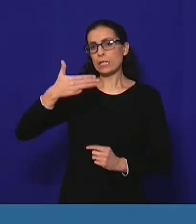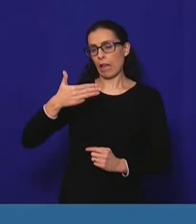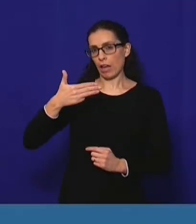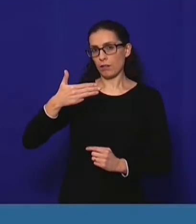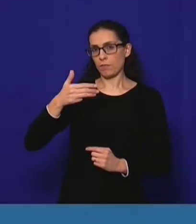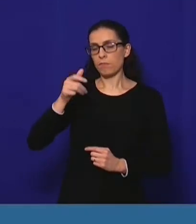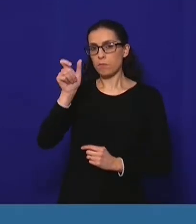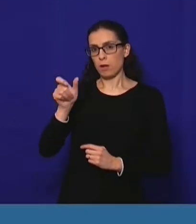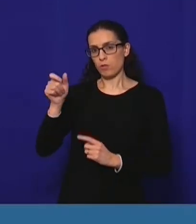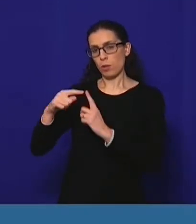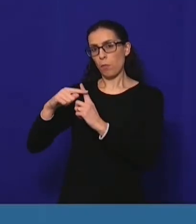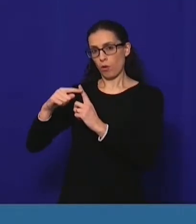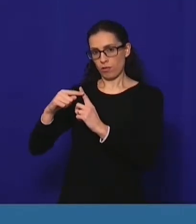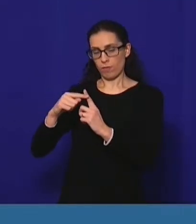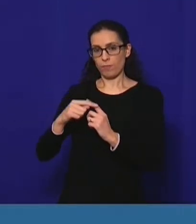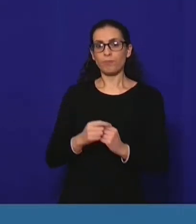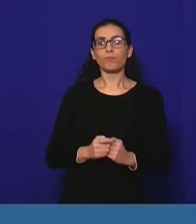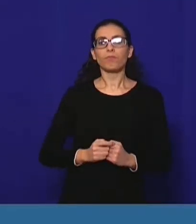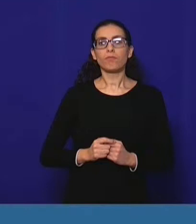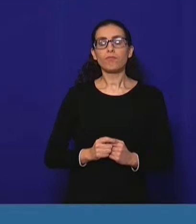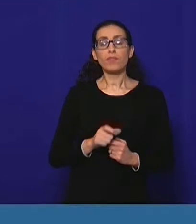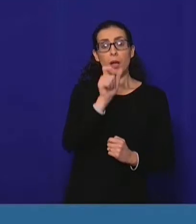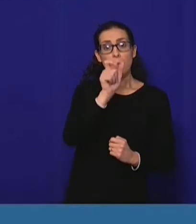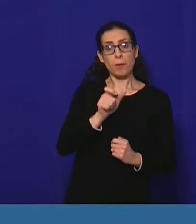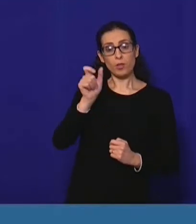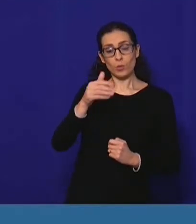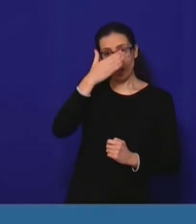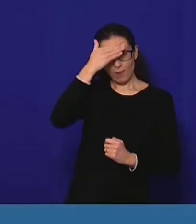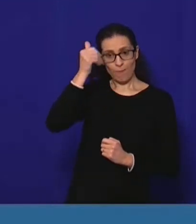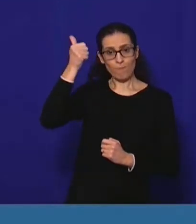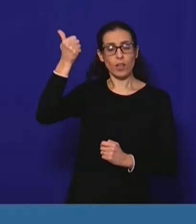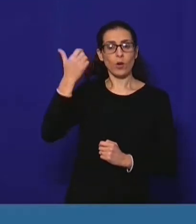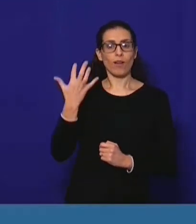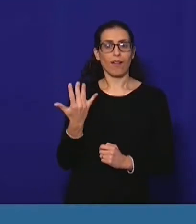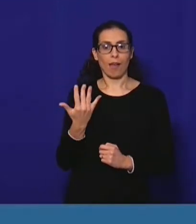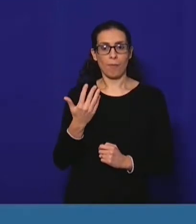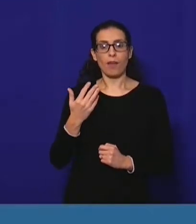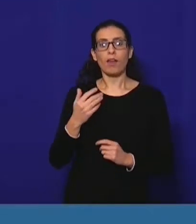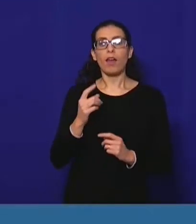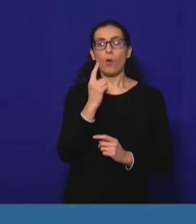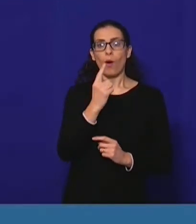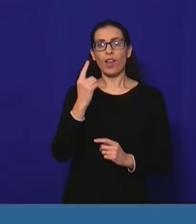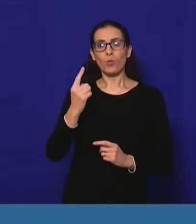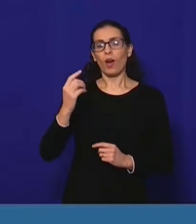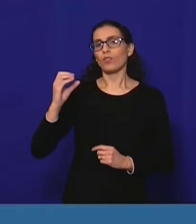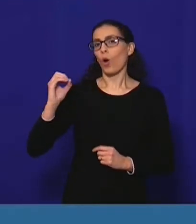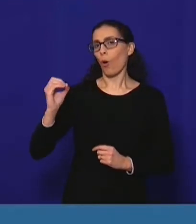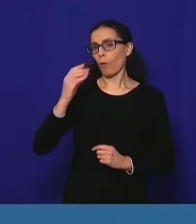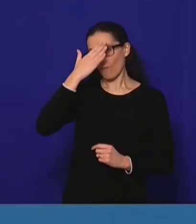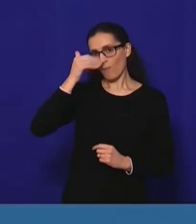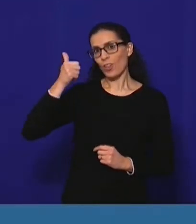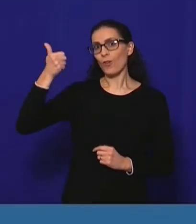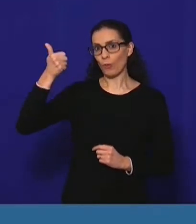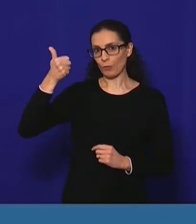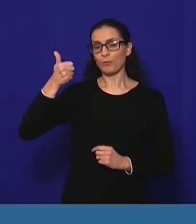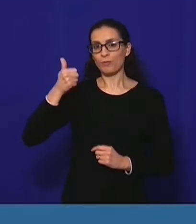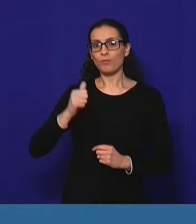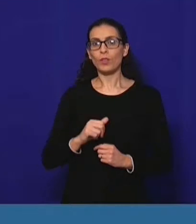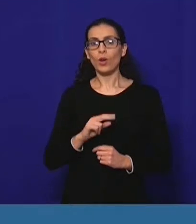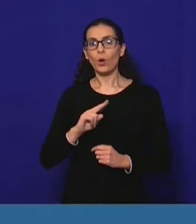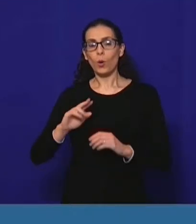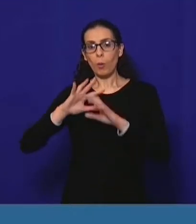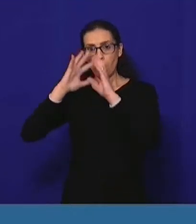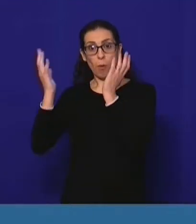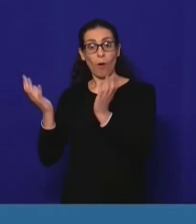11,569. Kenna wkoll numru ta' nies li fiequ, infatti kellna 110 persuni li fiequ, u allura t-total ta' persuni li